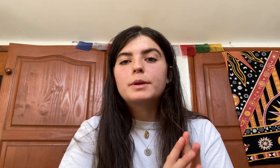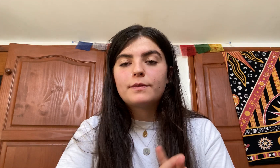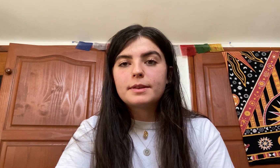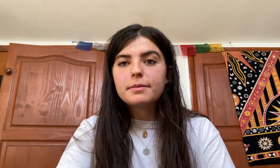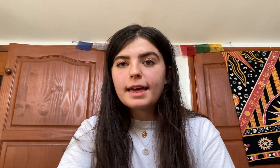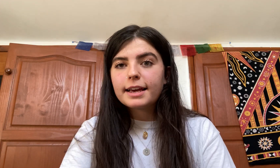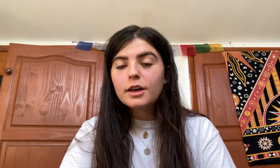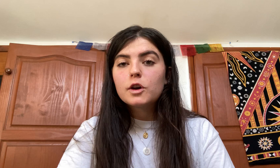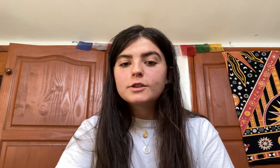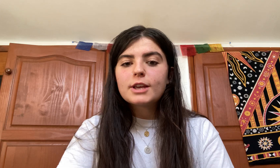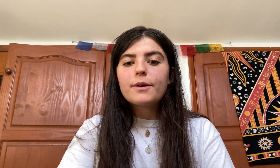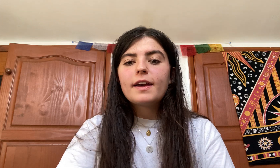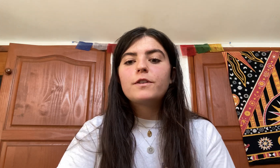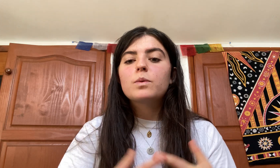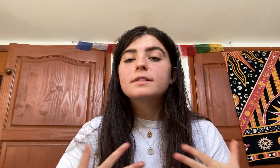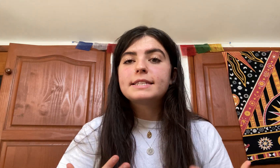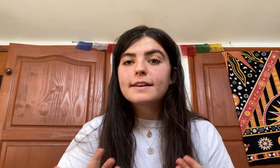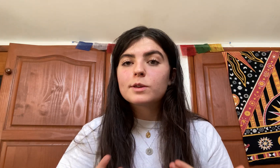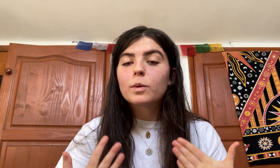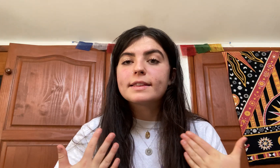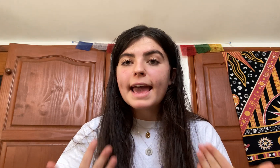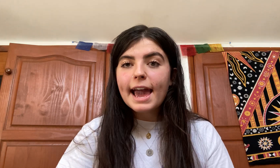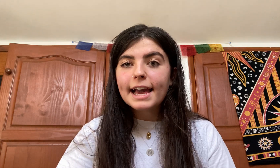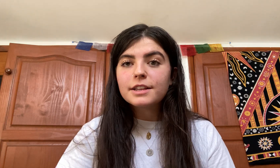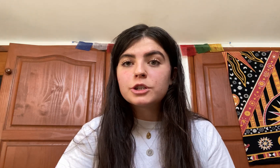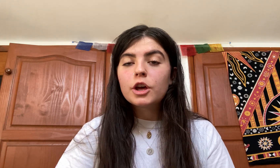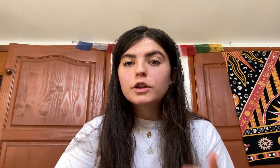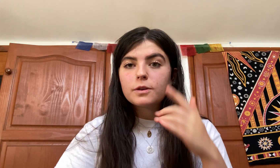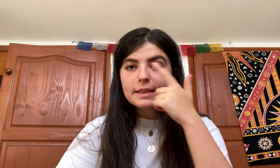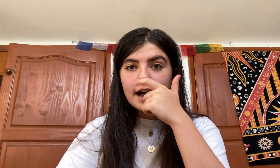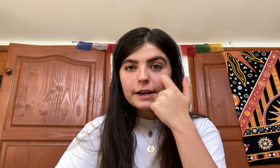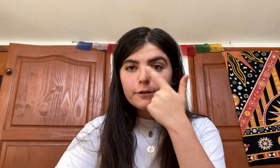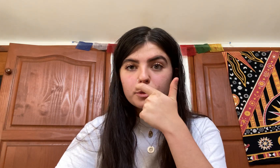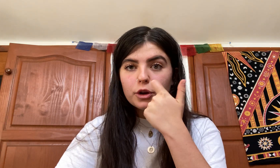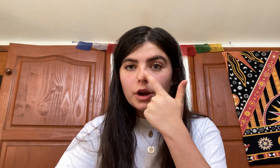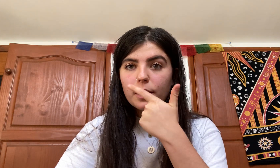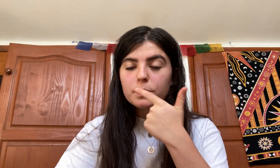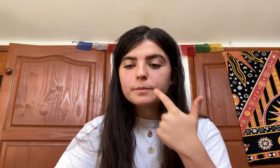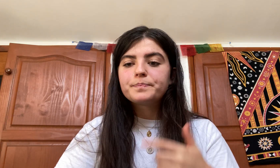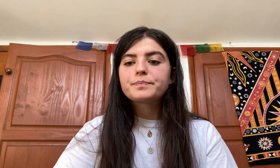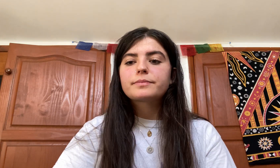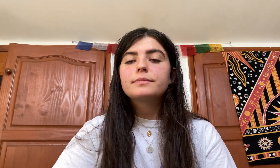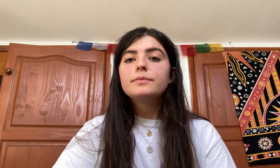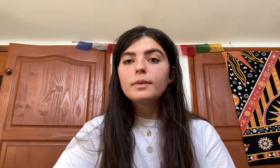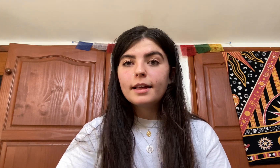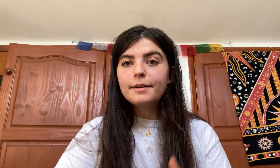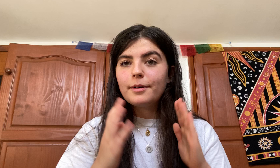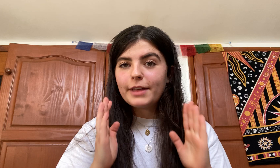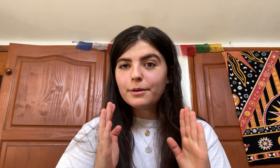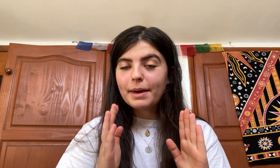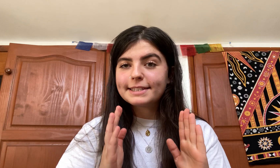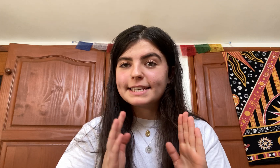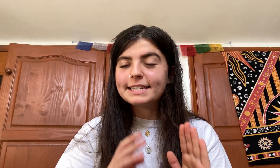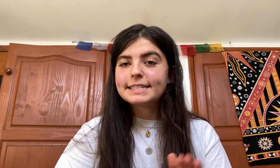for something. So if you want to tell someone's age, you sign from your nose. That will make sense in a